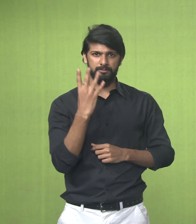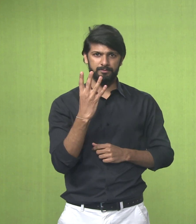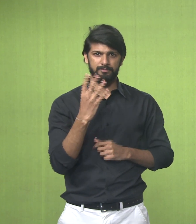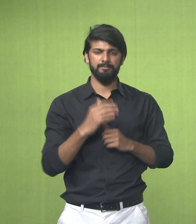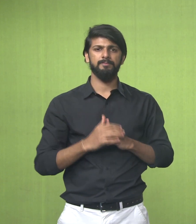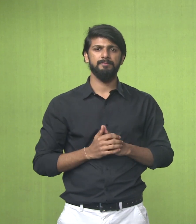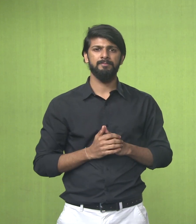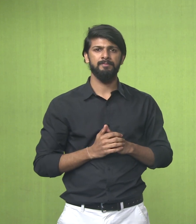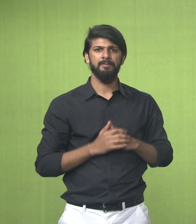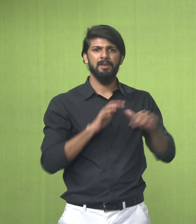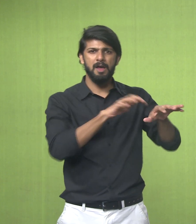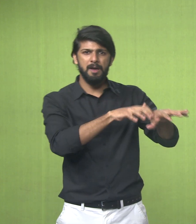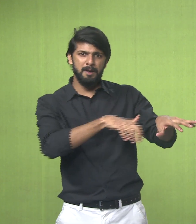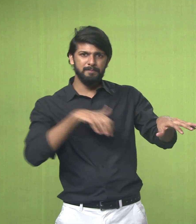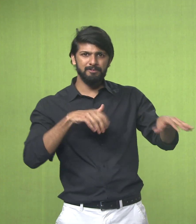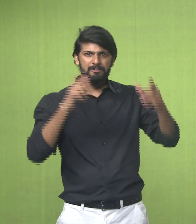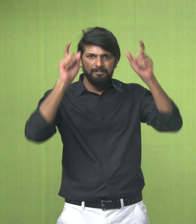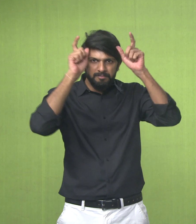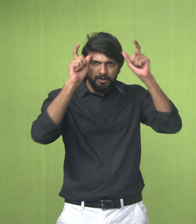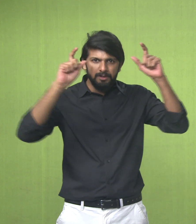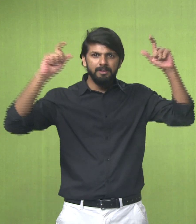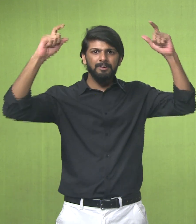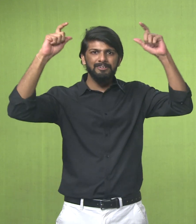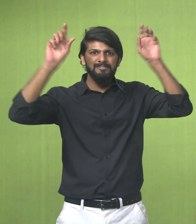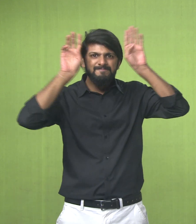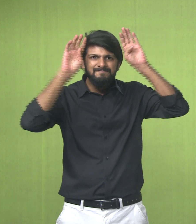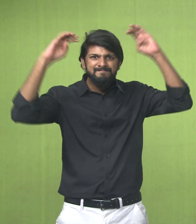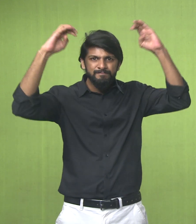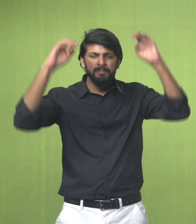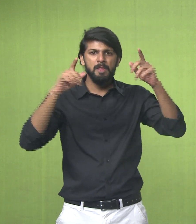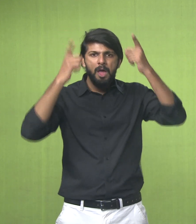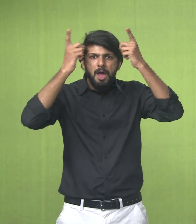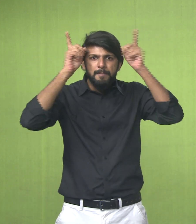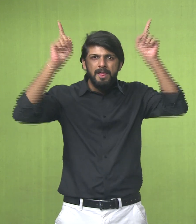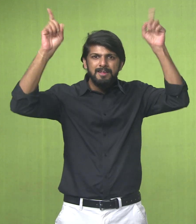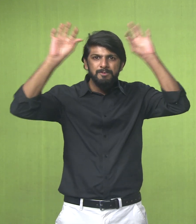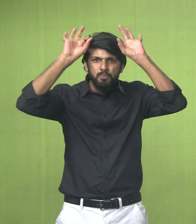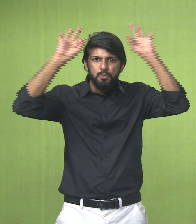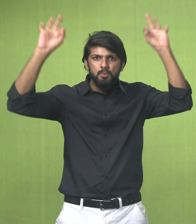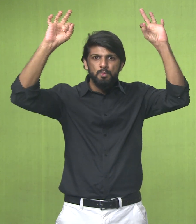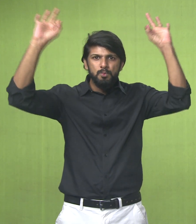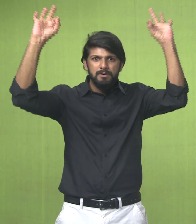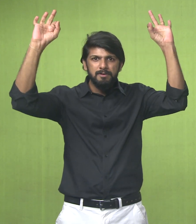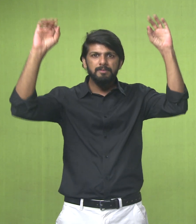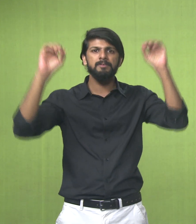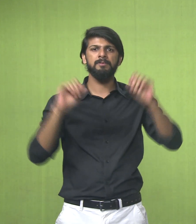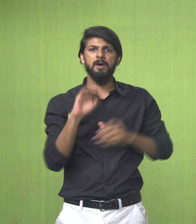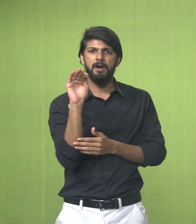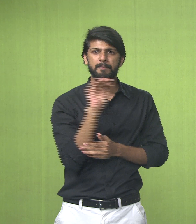Answer number four, the animal figures primarily depicted were tiger,